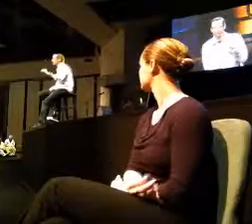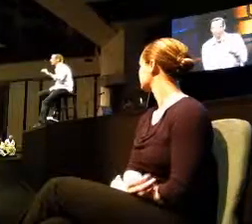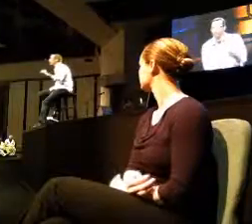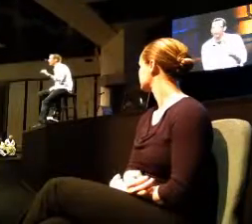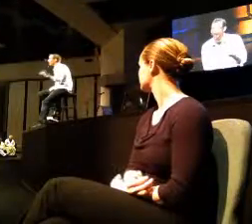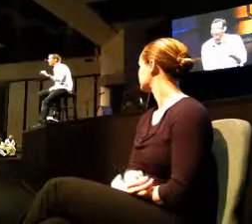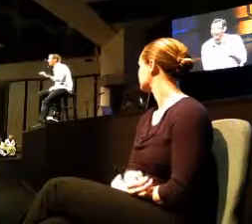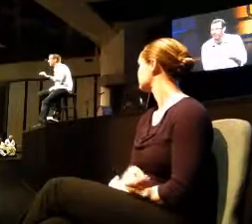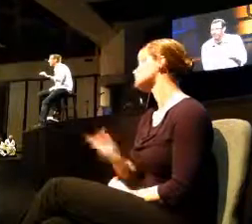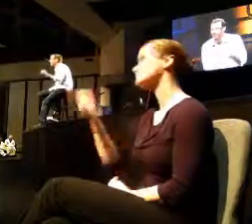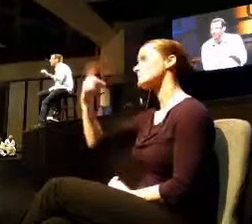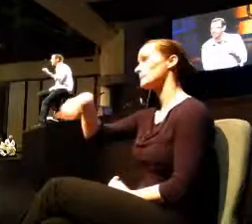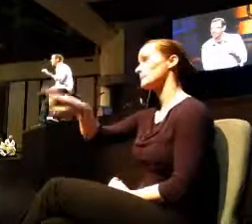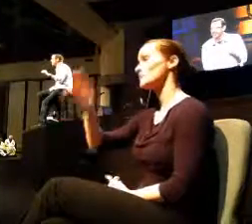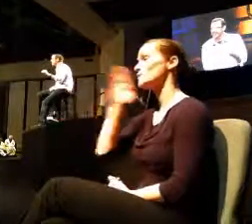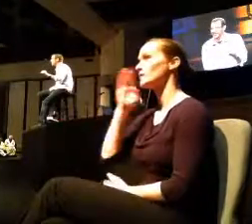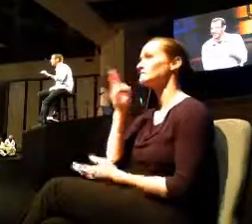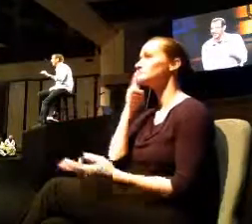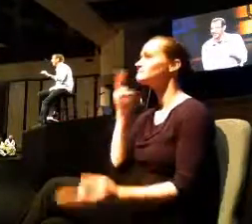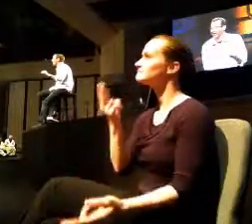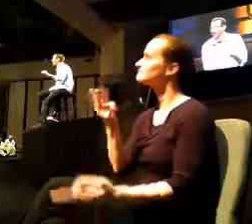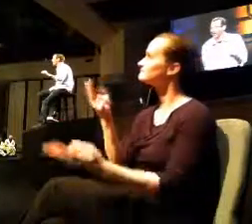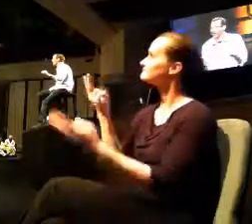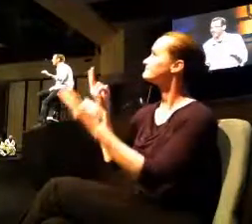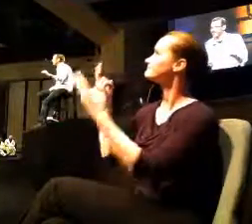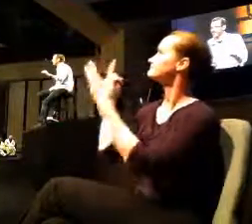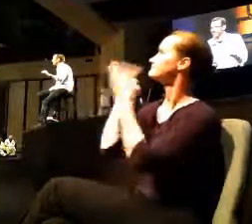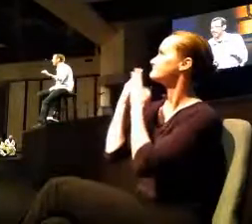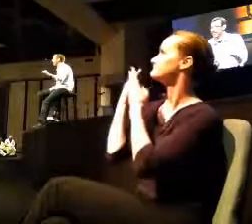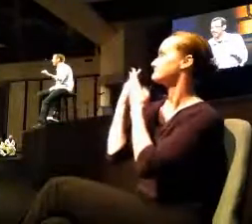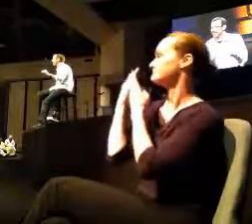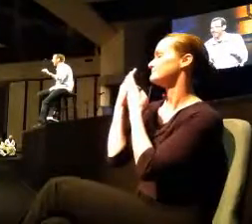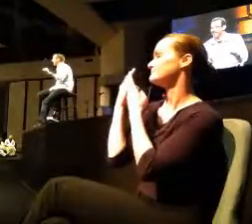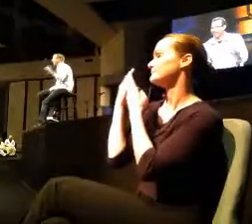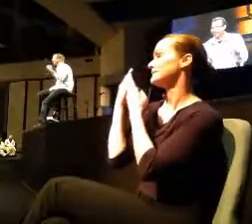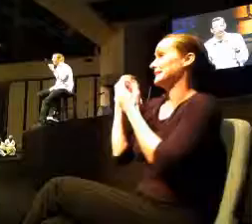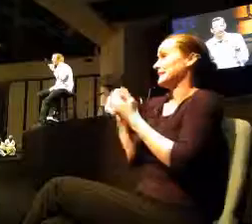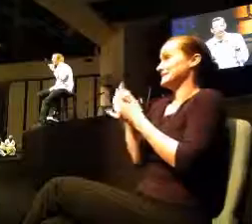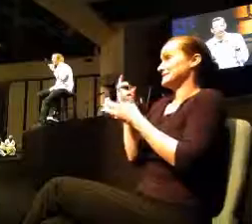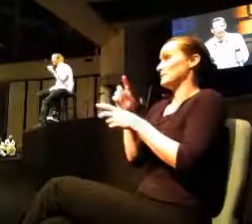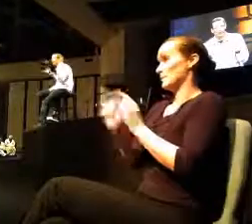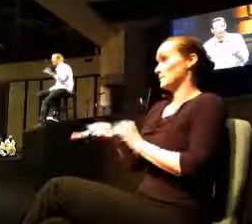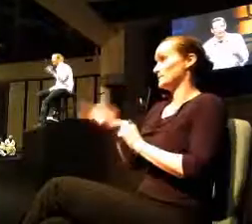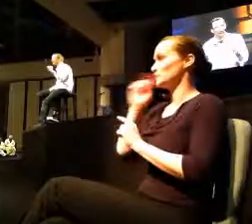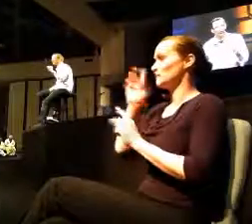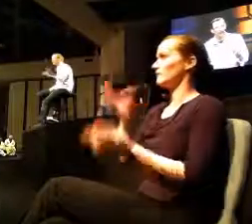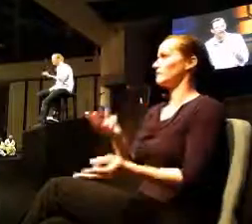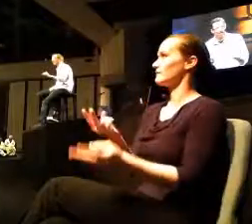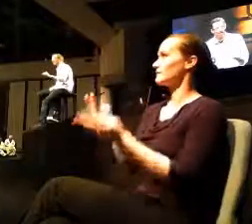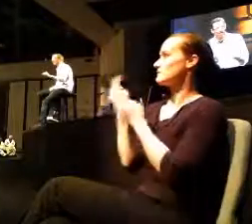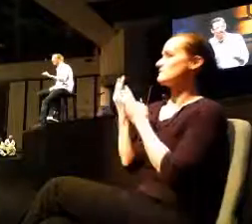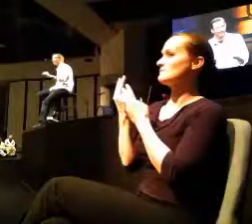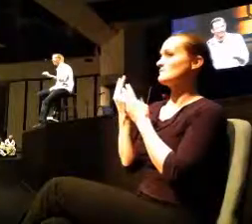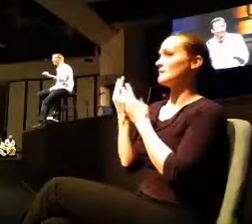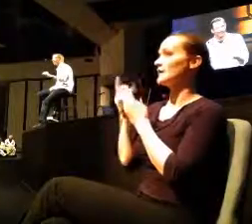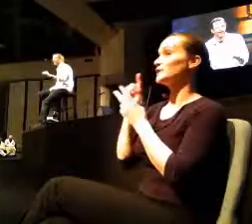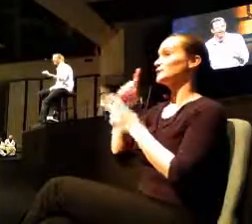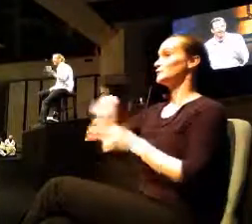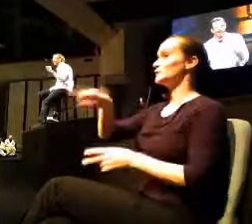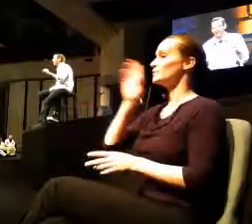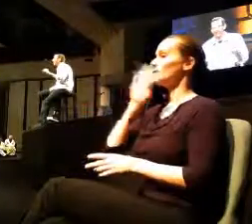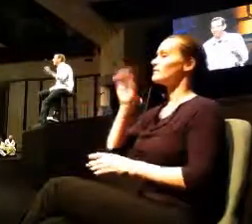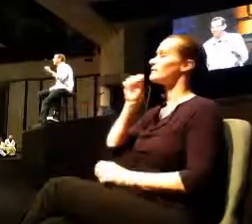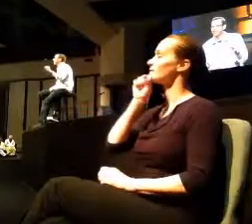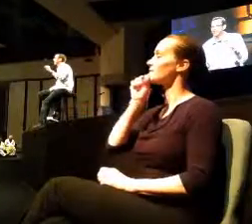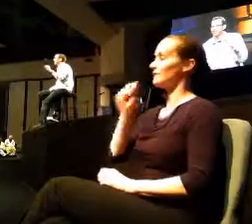And you're going to look back on this decades from now, and you're going to so love